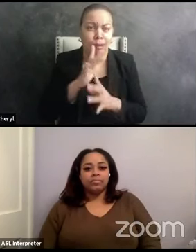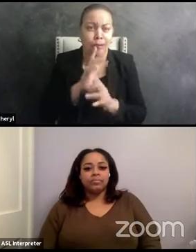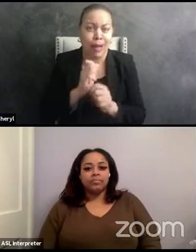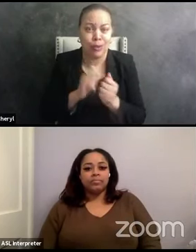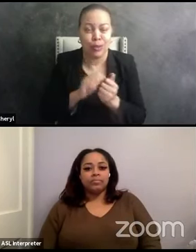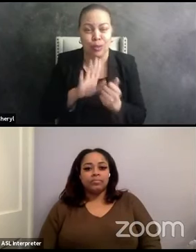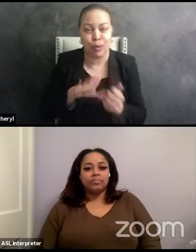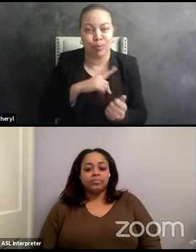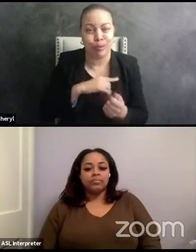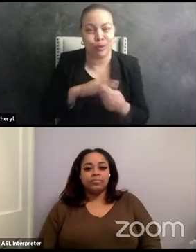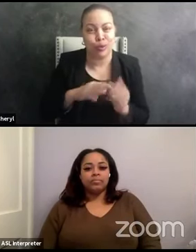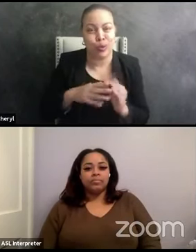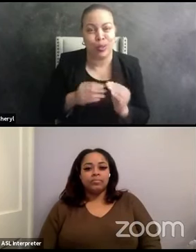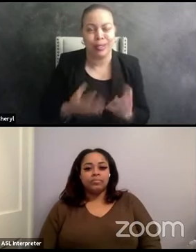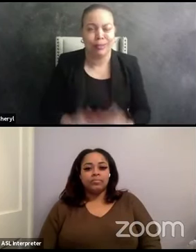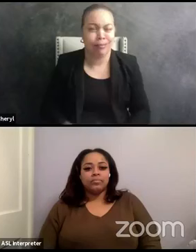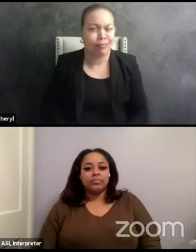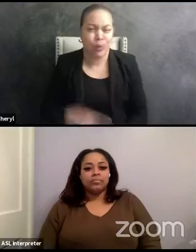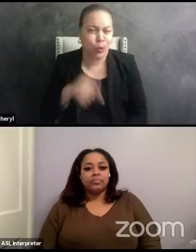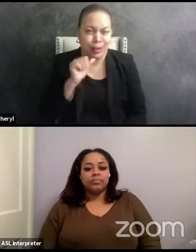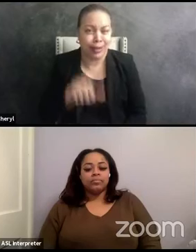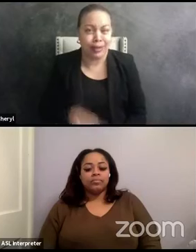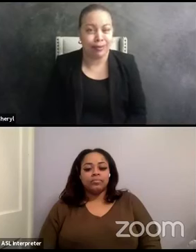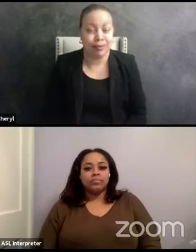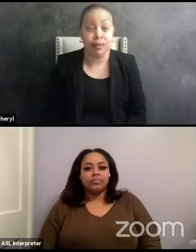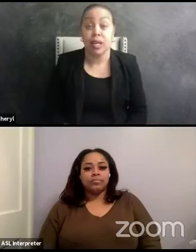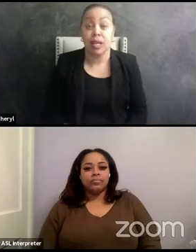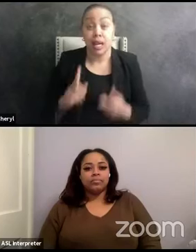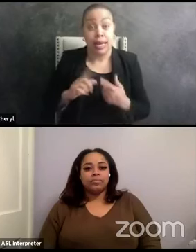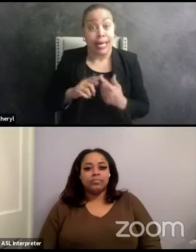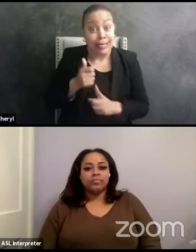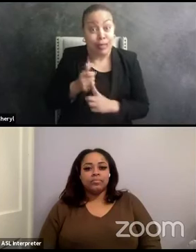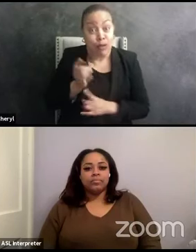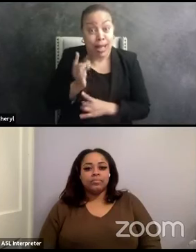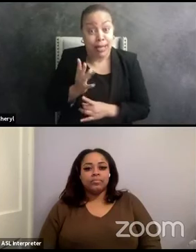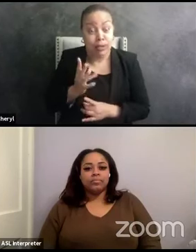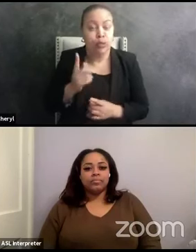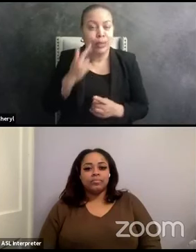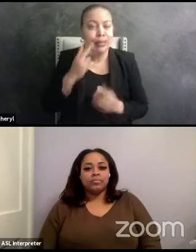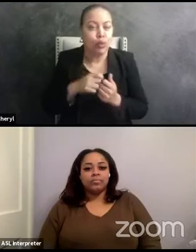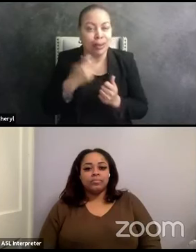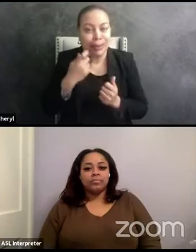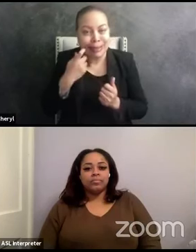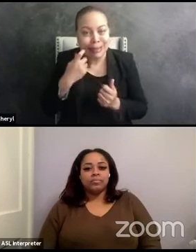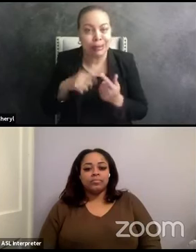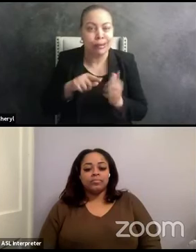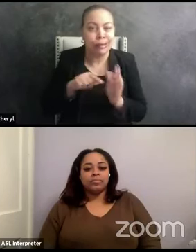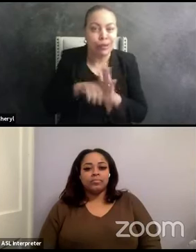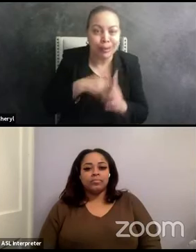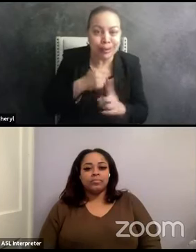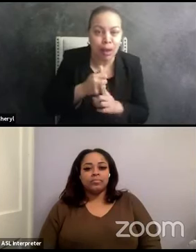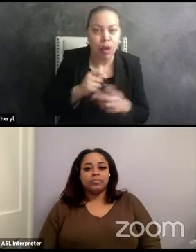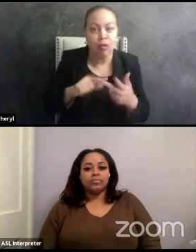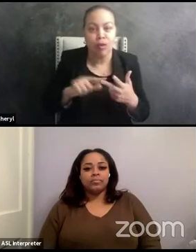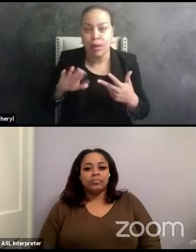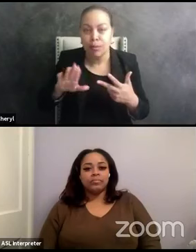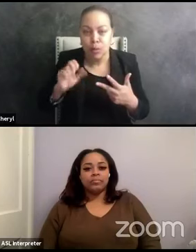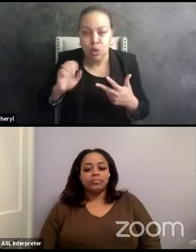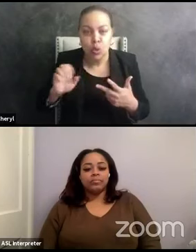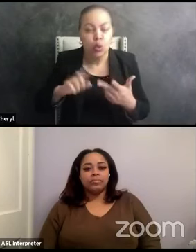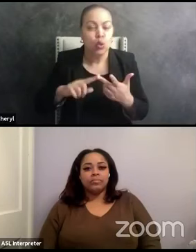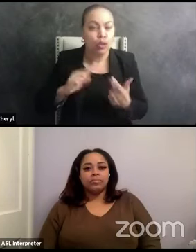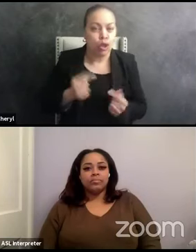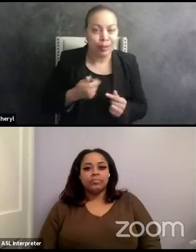journey and your personal growth, and they're not. I think where we see the self-hatred, we see this in addiction, suicide rates, abuse rates, and self-abuse